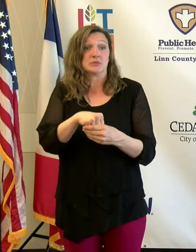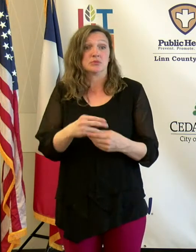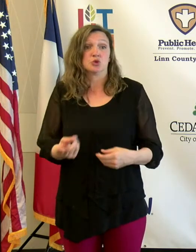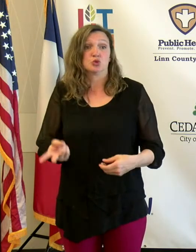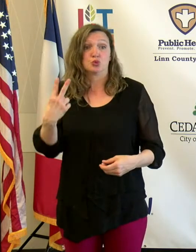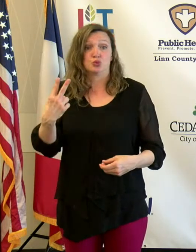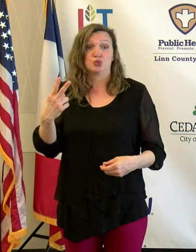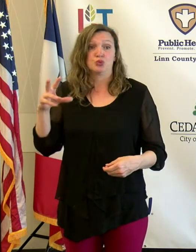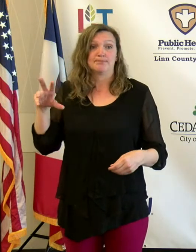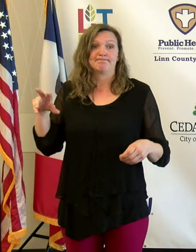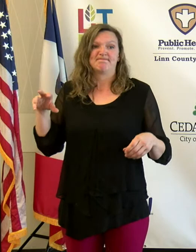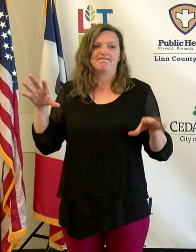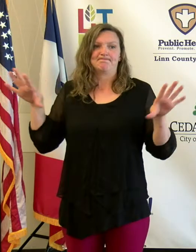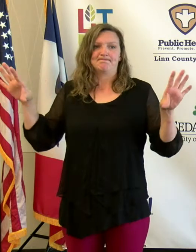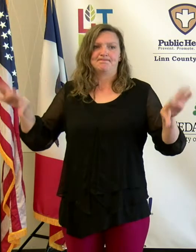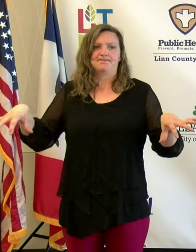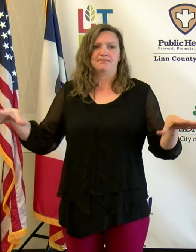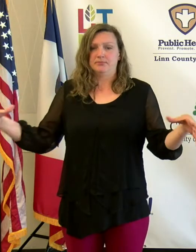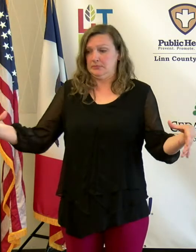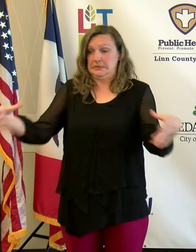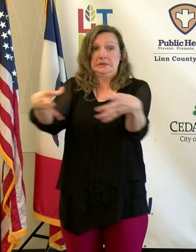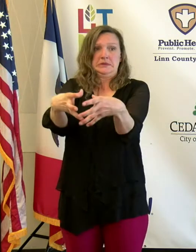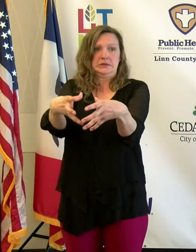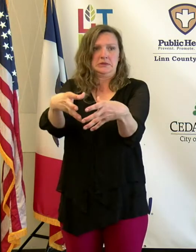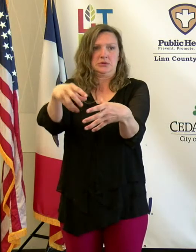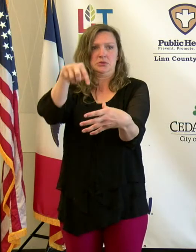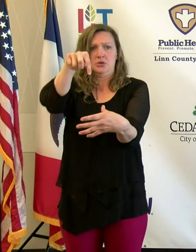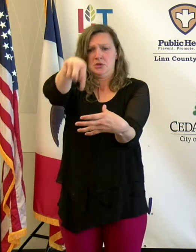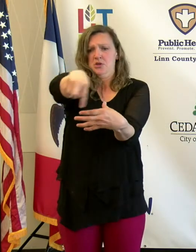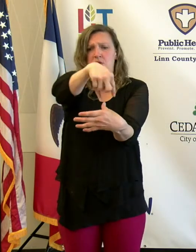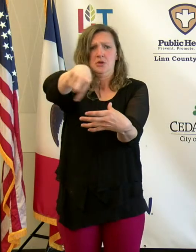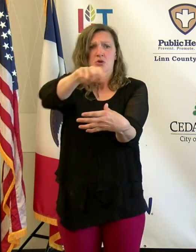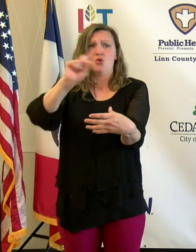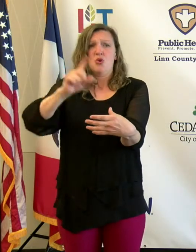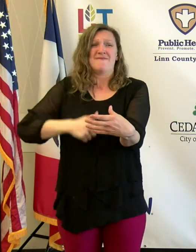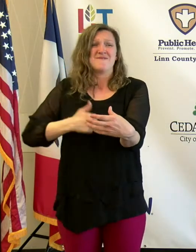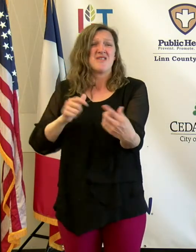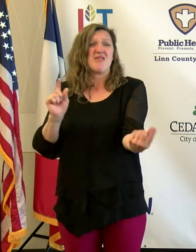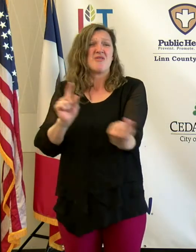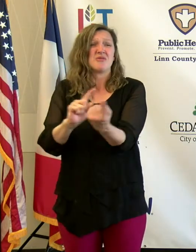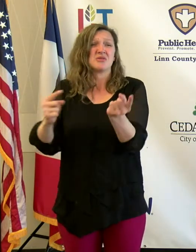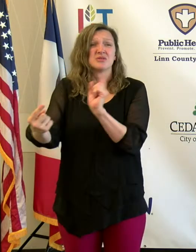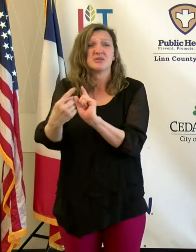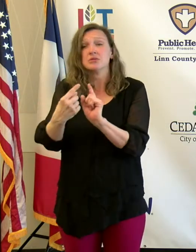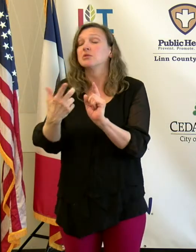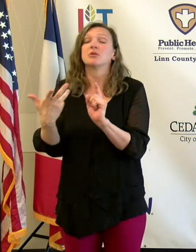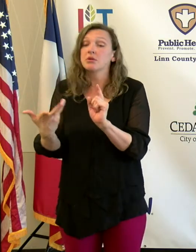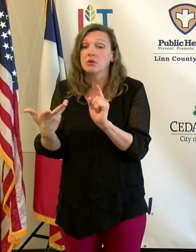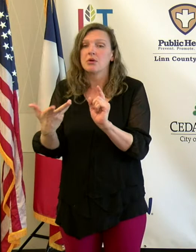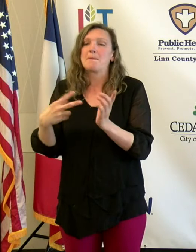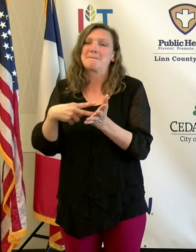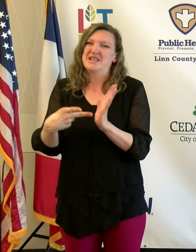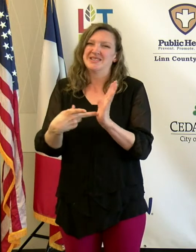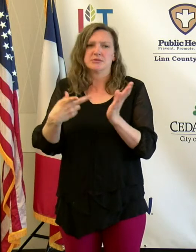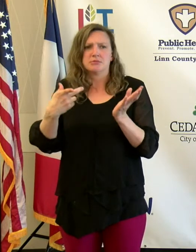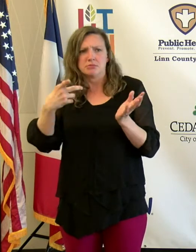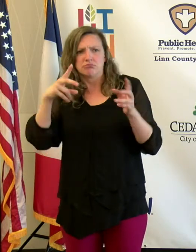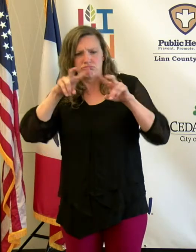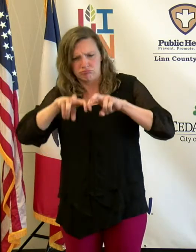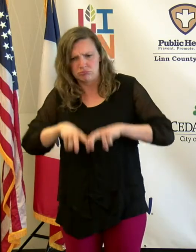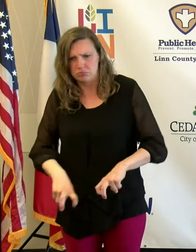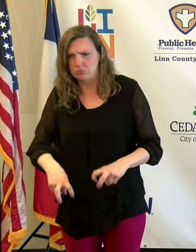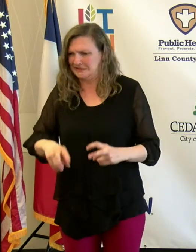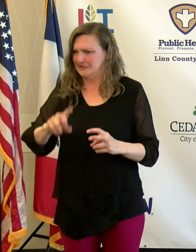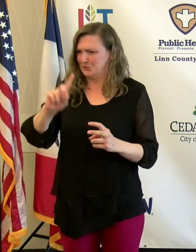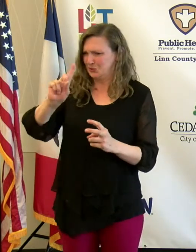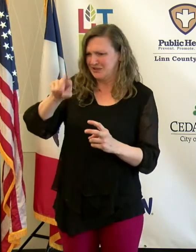settings. Social distancing, personal hygiene, and environmental cleaning are critical to reduce the